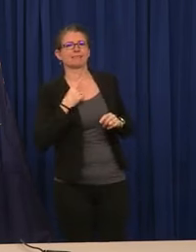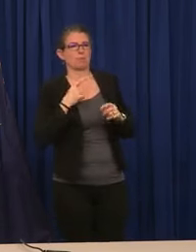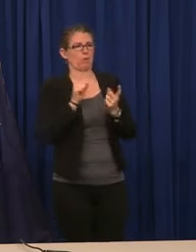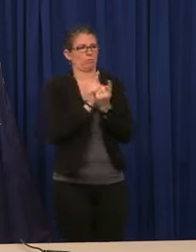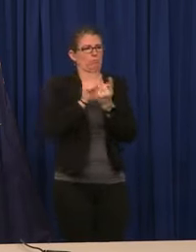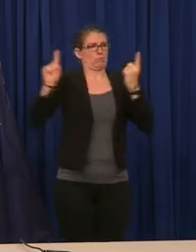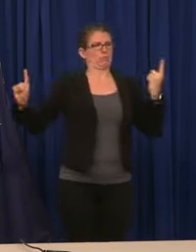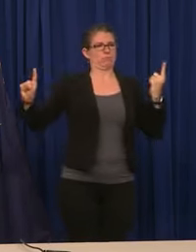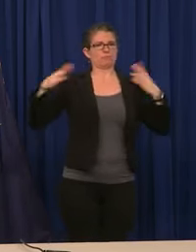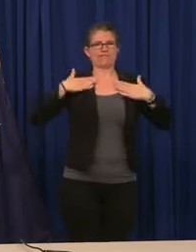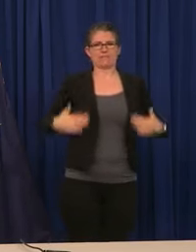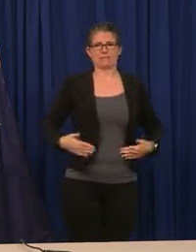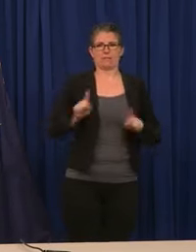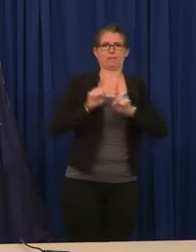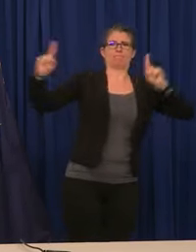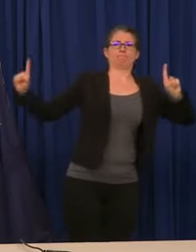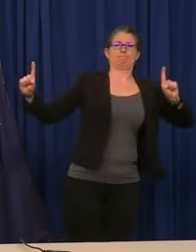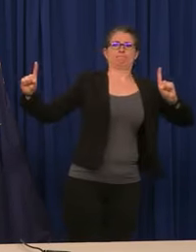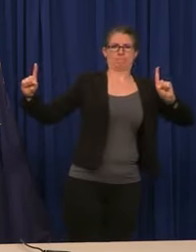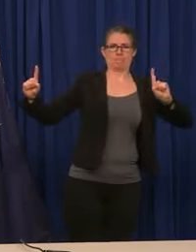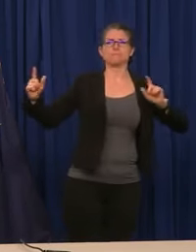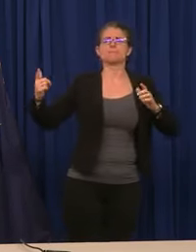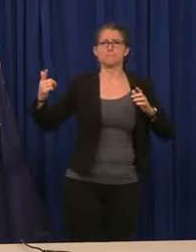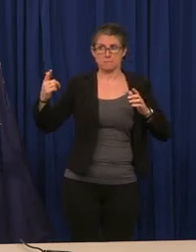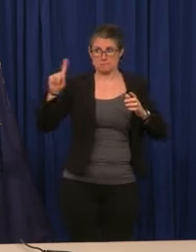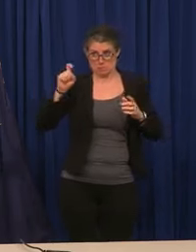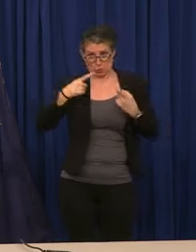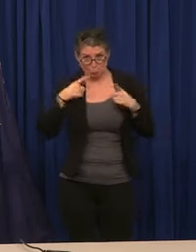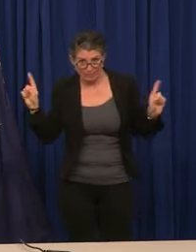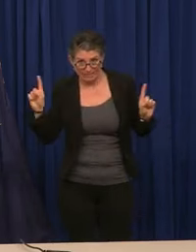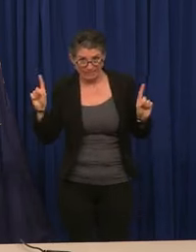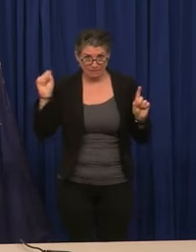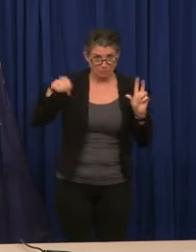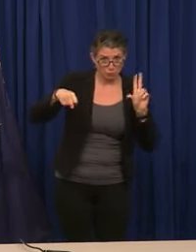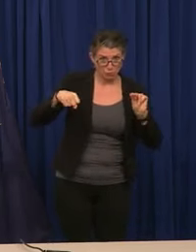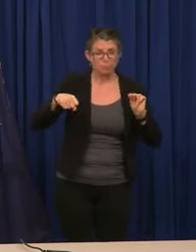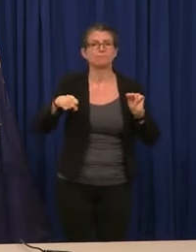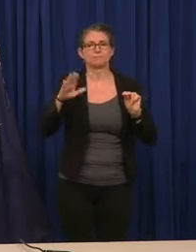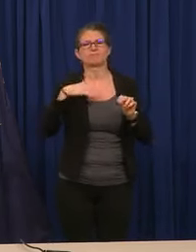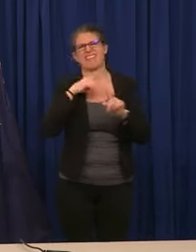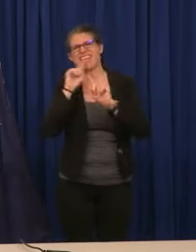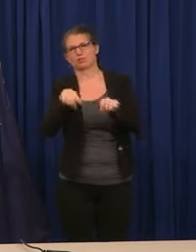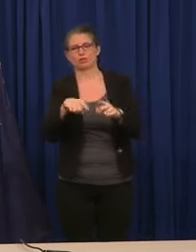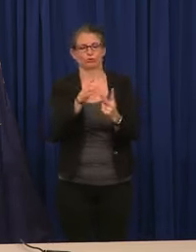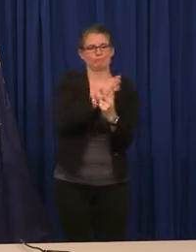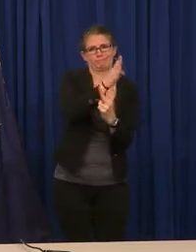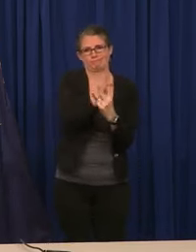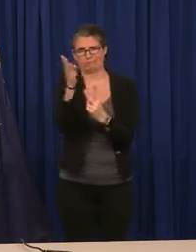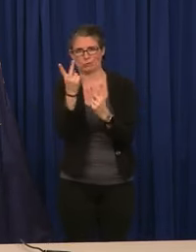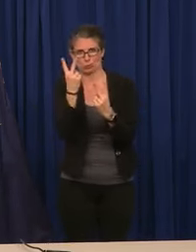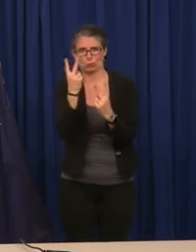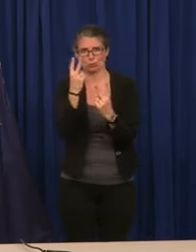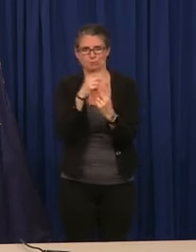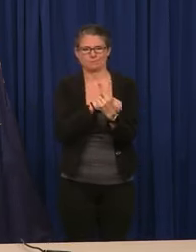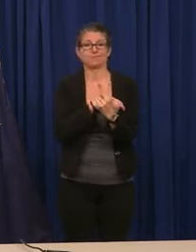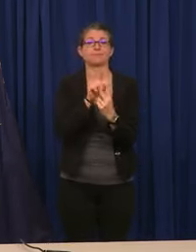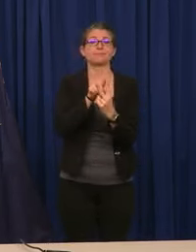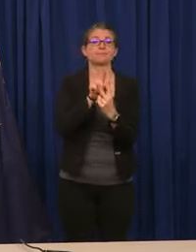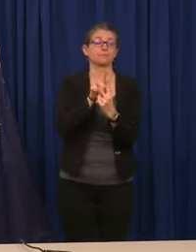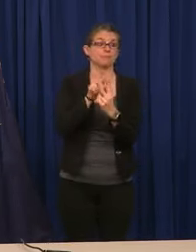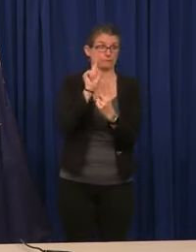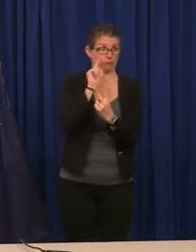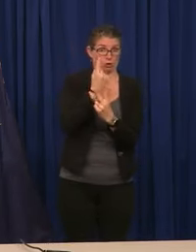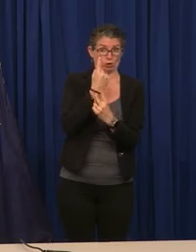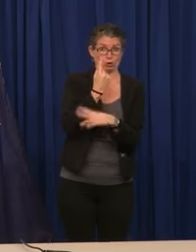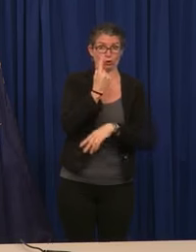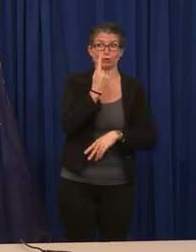have been put into place. Kevin, I want to answer your question in two stages. The first is to try to get a decent handle on what the magnitude